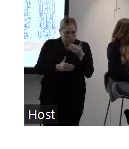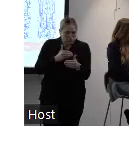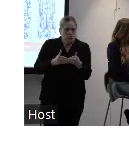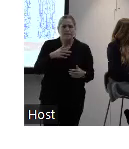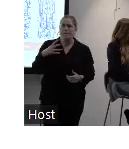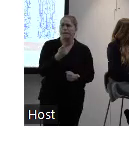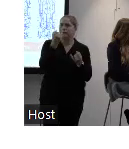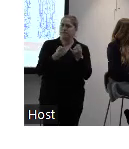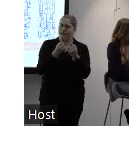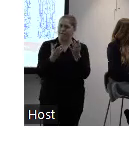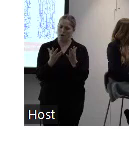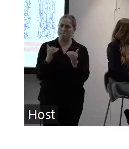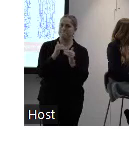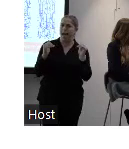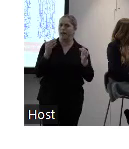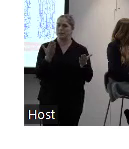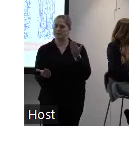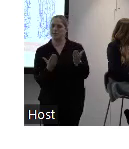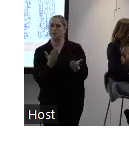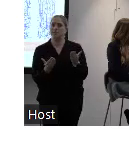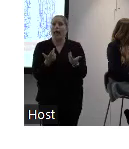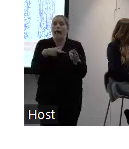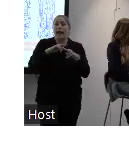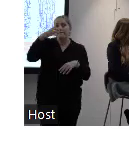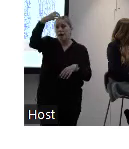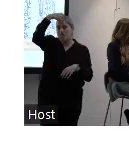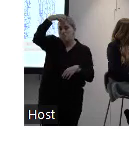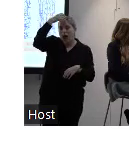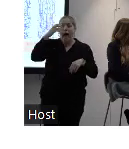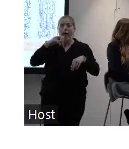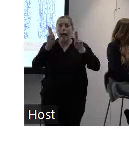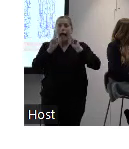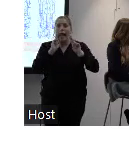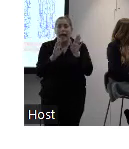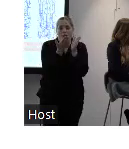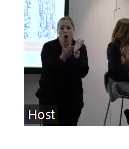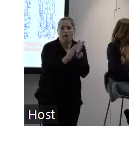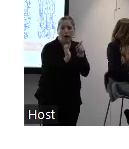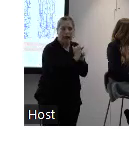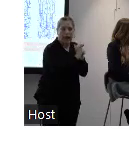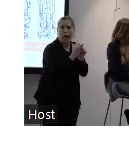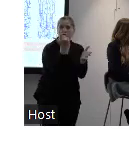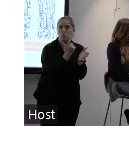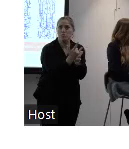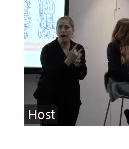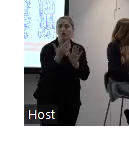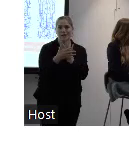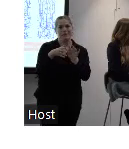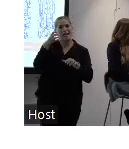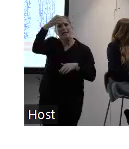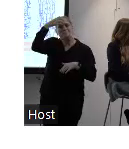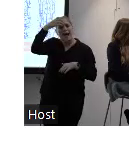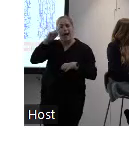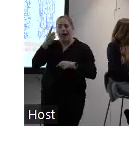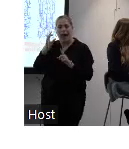balanced. Too much pruning or too little pruning is going to result in abnormal brain development. So